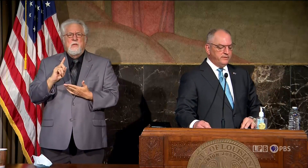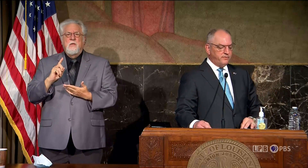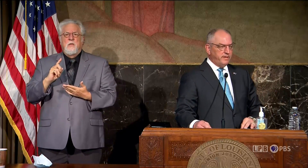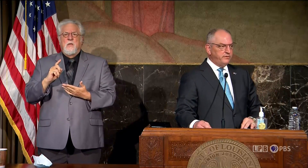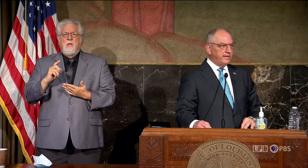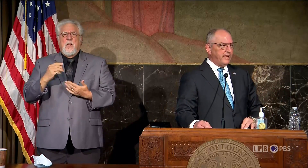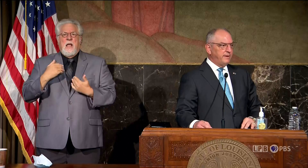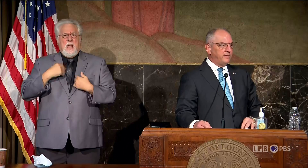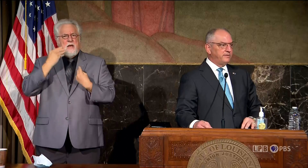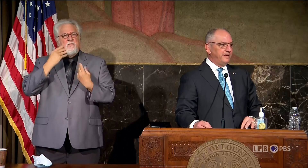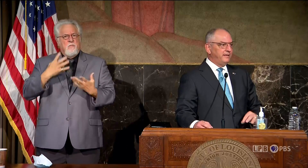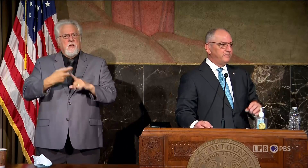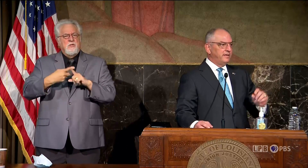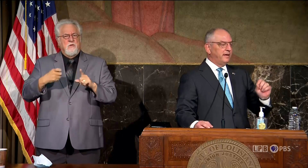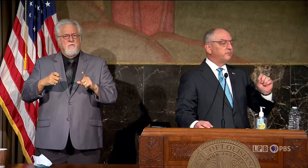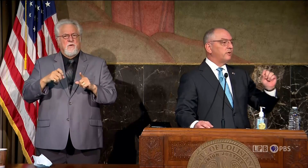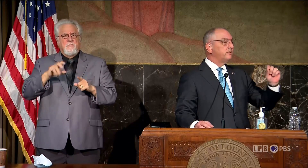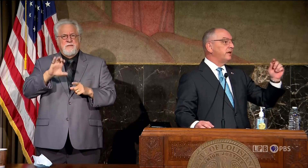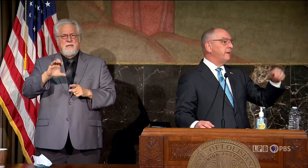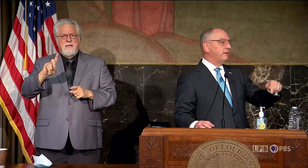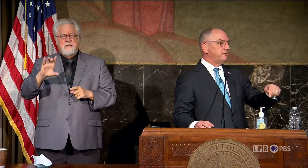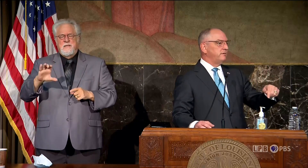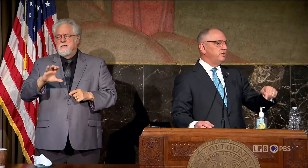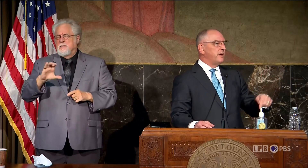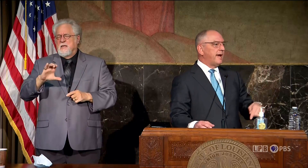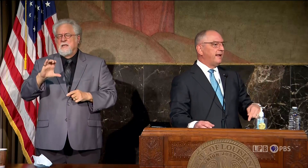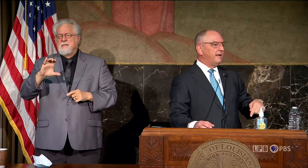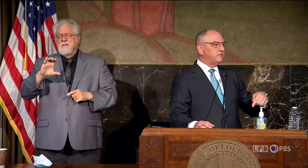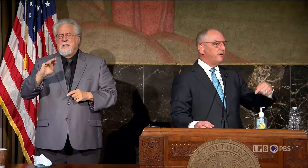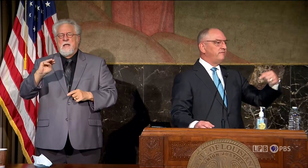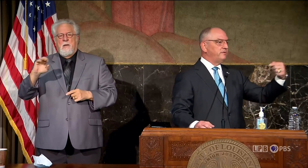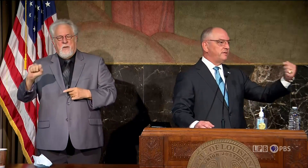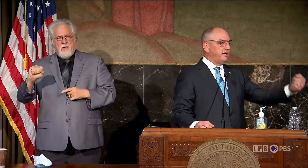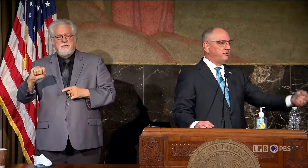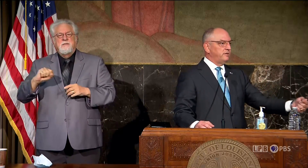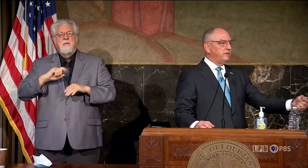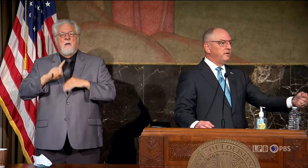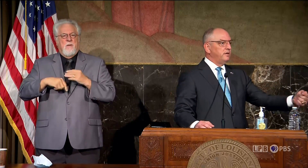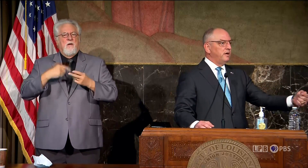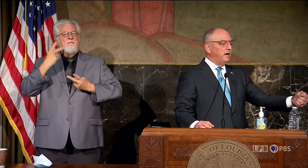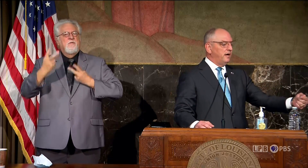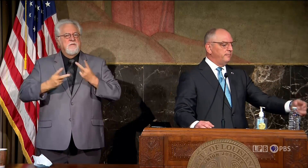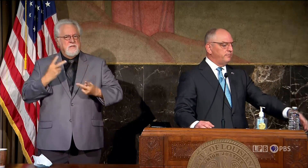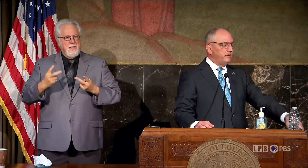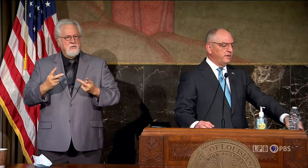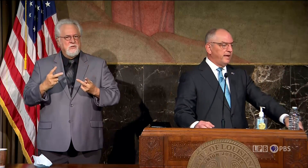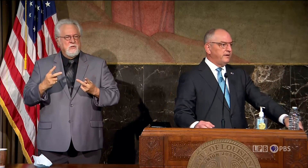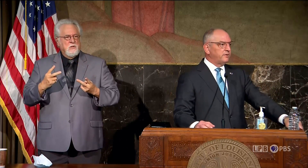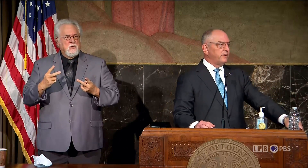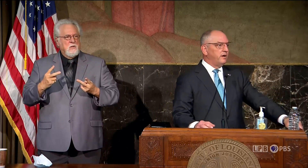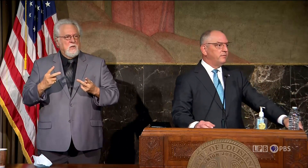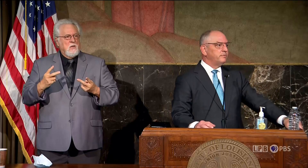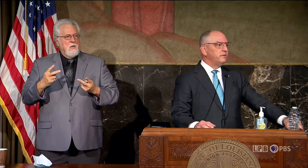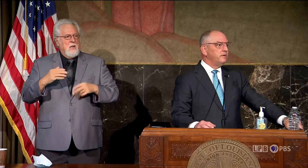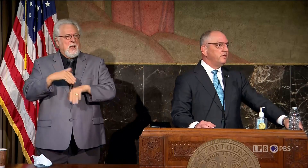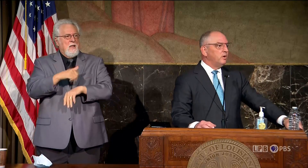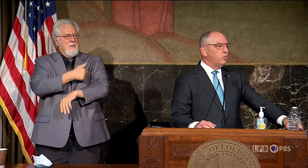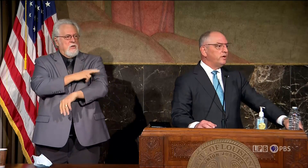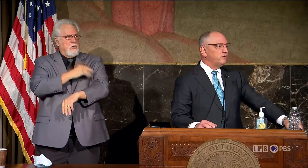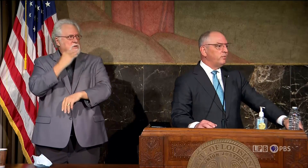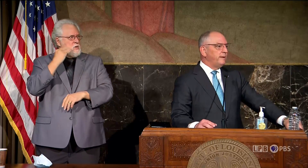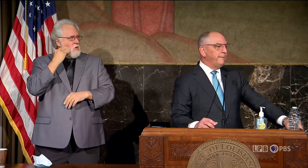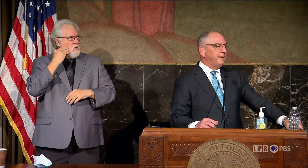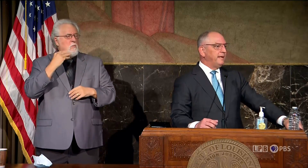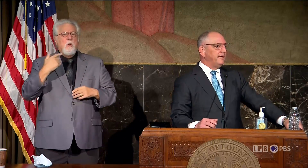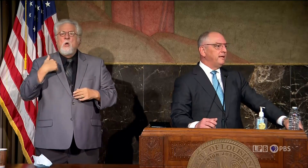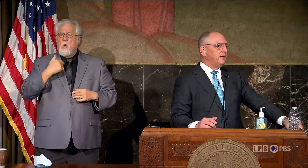there was information that came out of CMS, new guidelines around visitation at nursing homes,